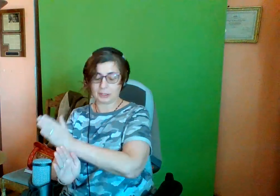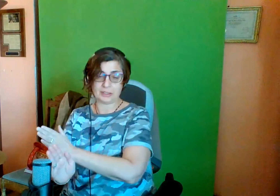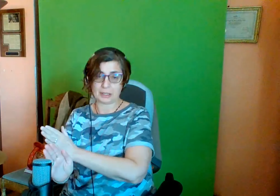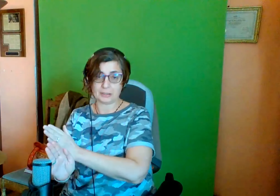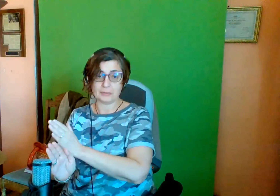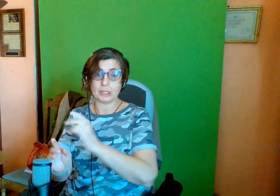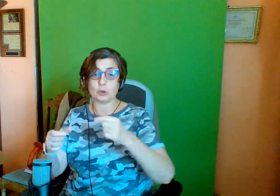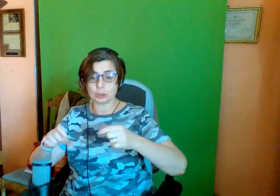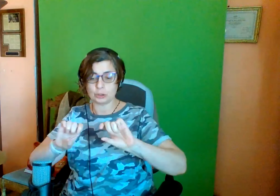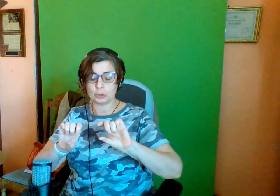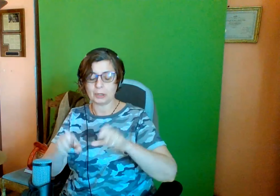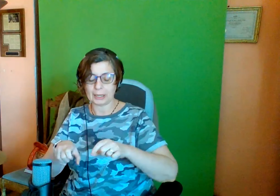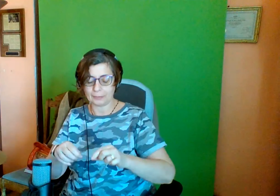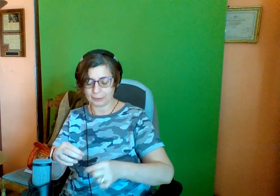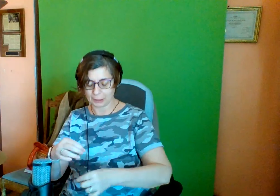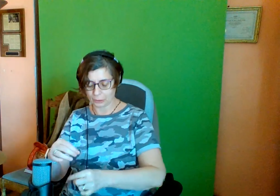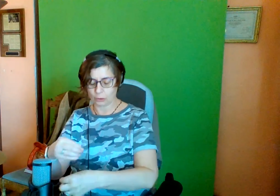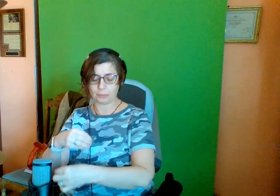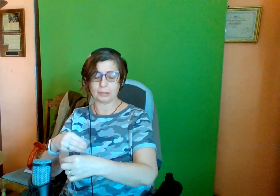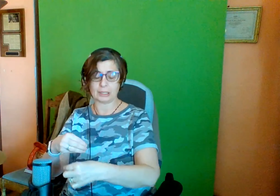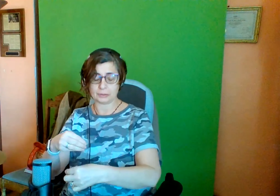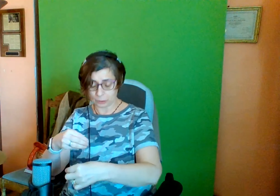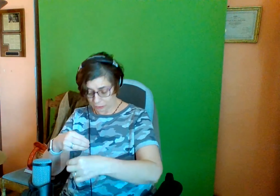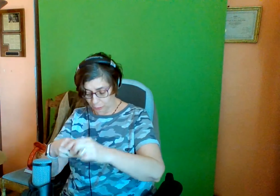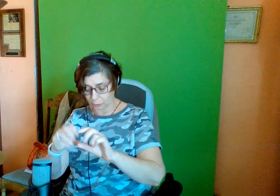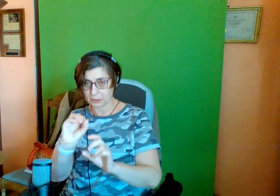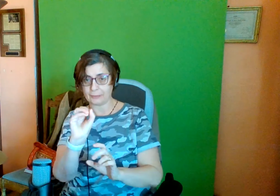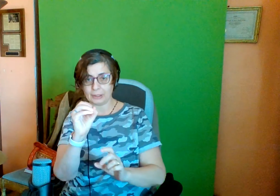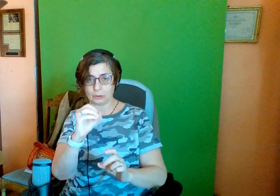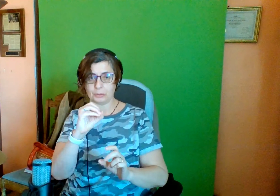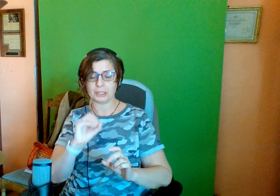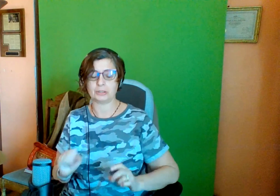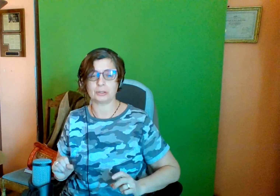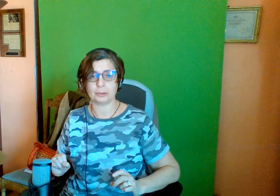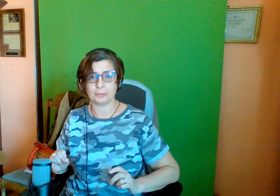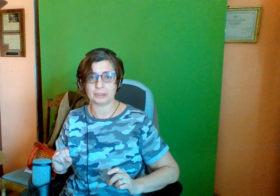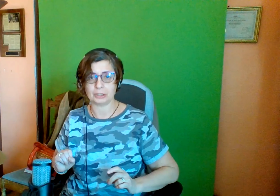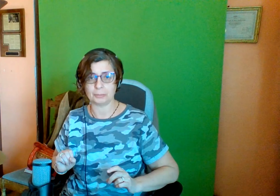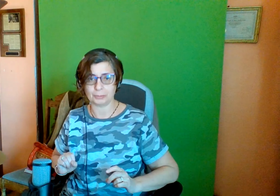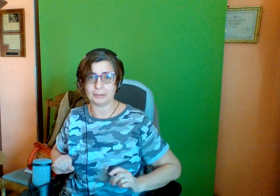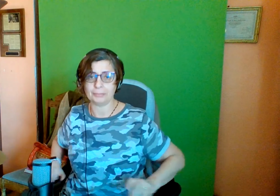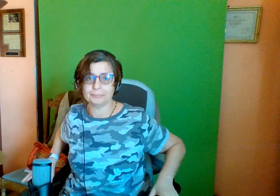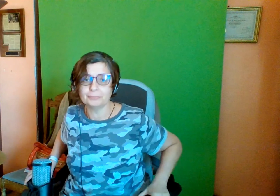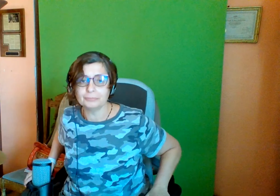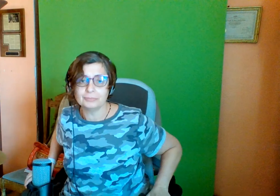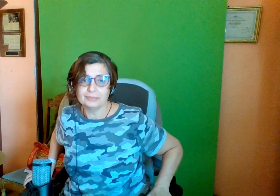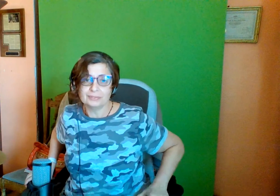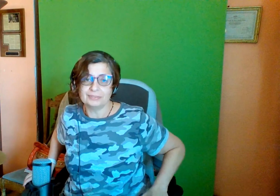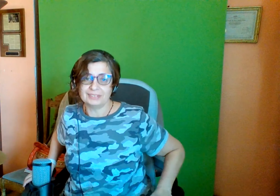going to do it consecutively, or do you have the does the host have the interpretation globe that she can put me in?